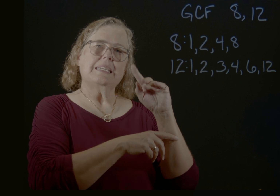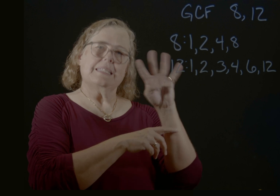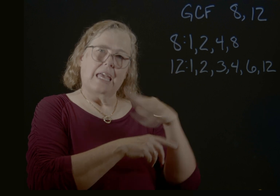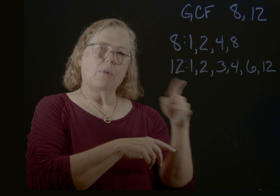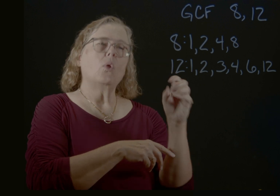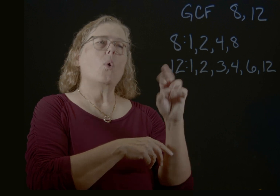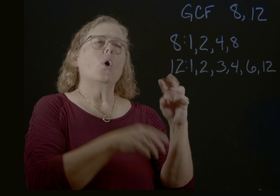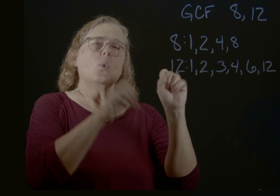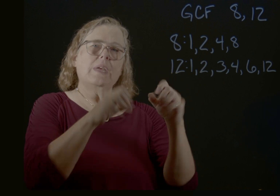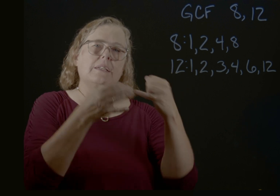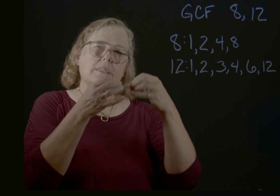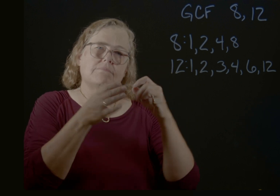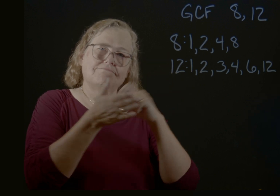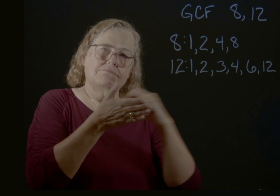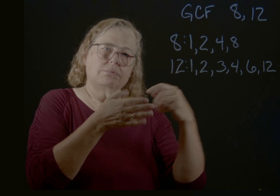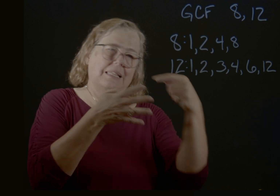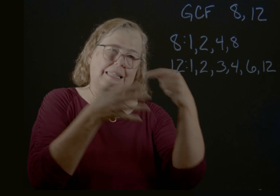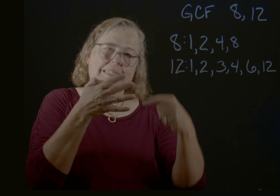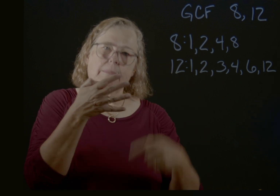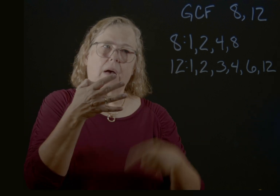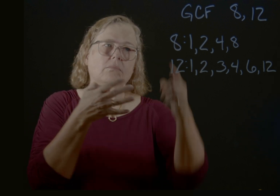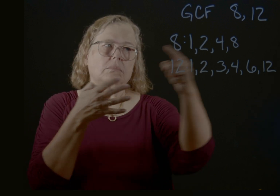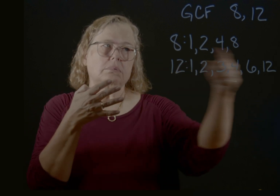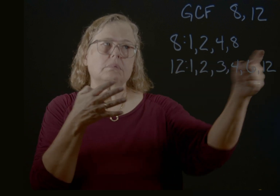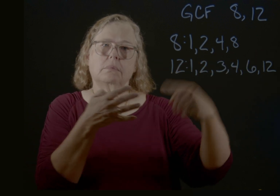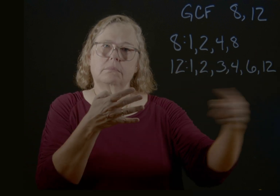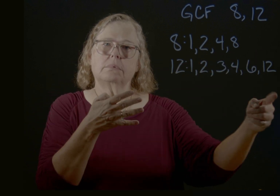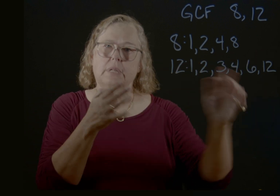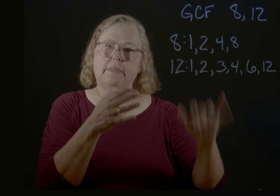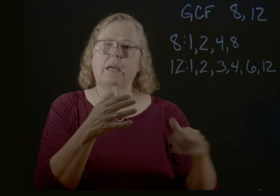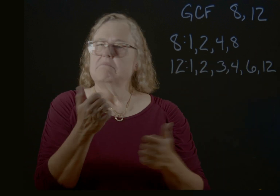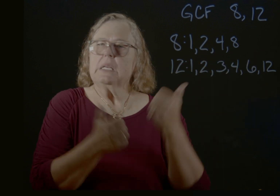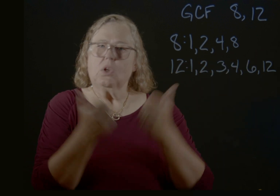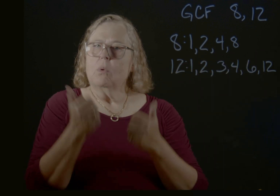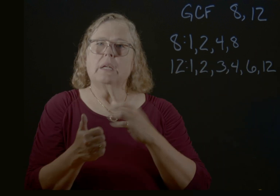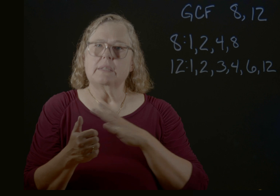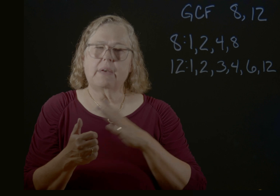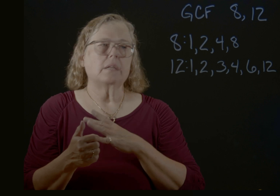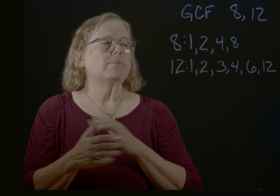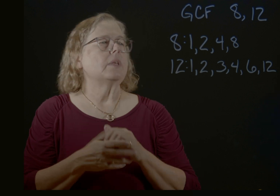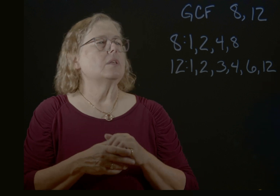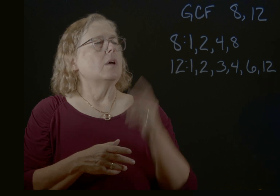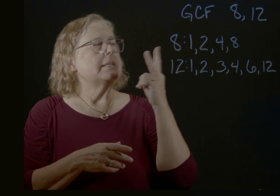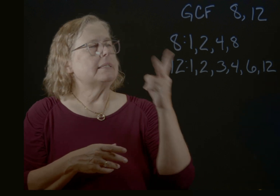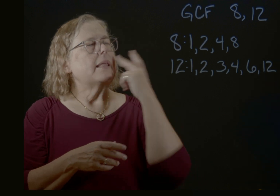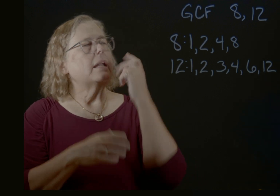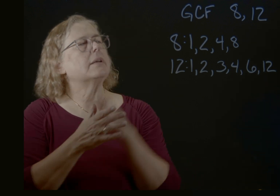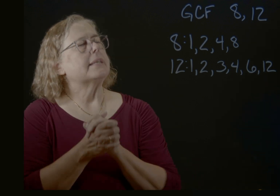the t-table, or we can just write them out, right? Sometimes we can just write them out. Either one, they're both fine. So let's look